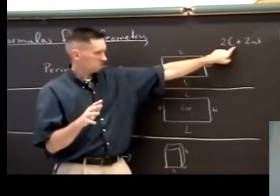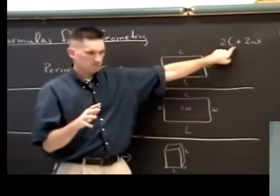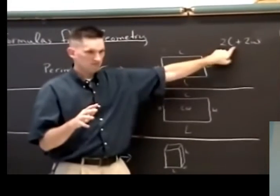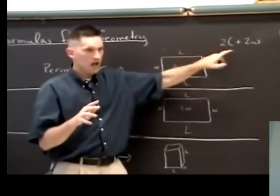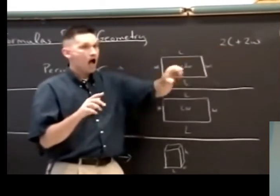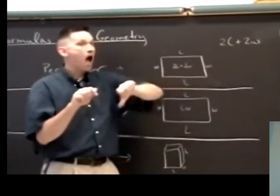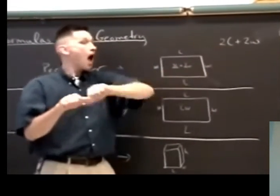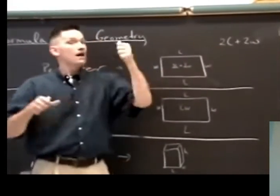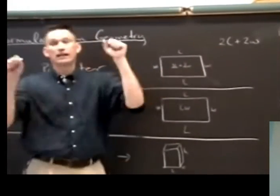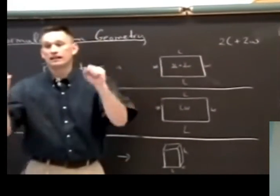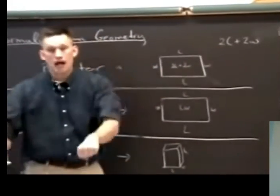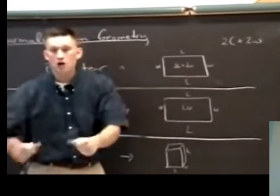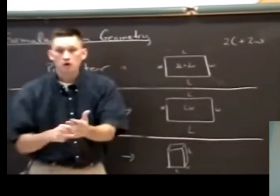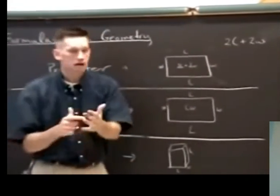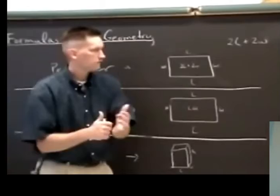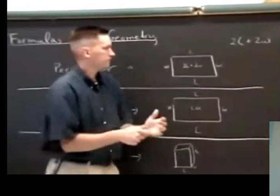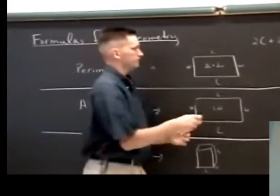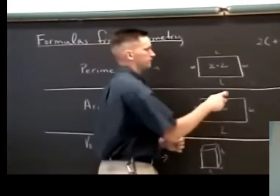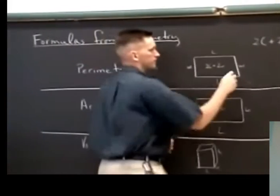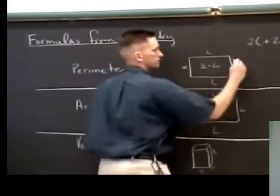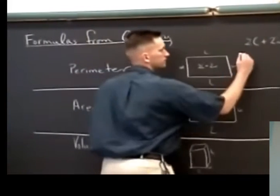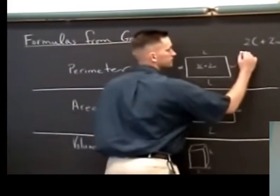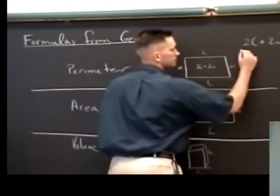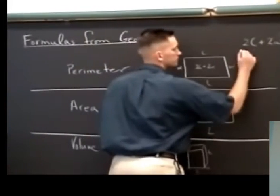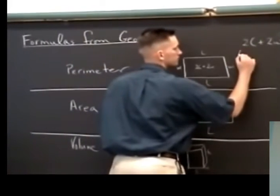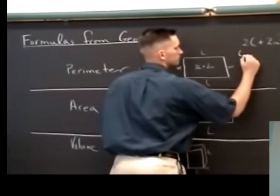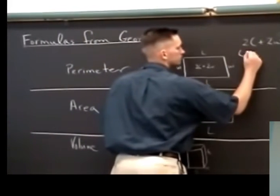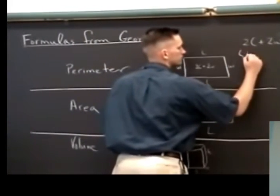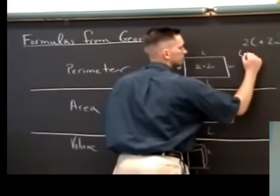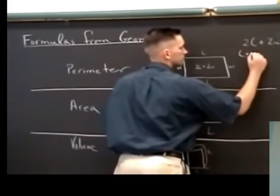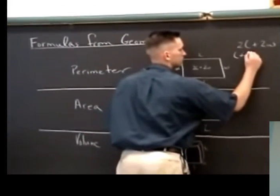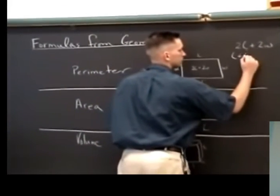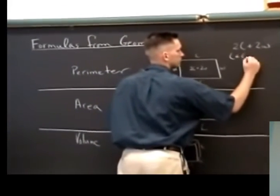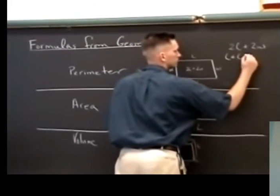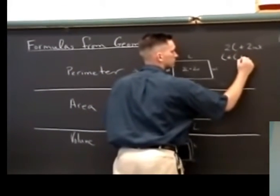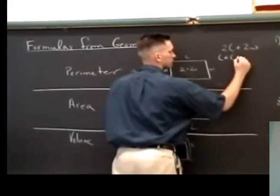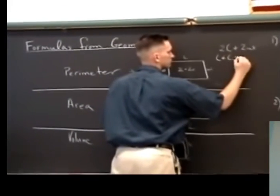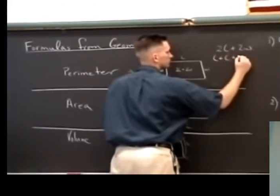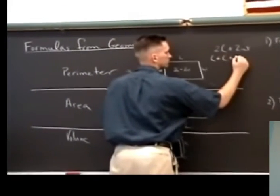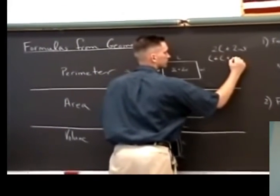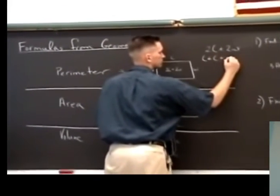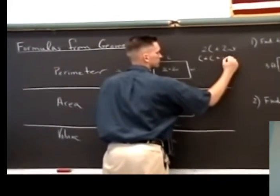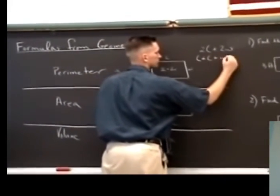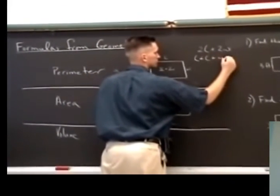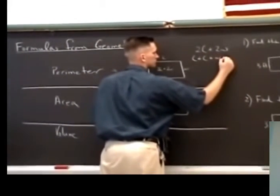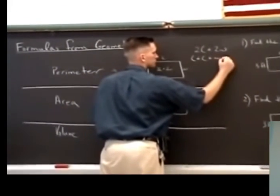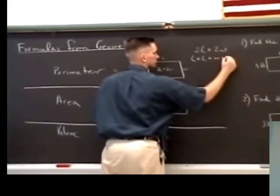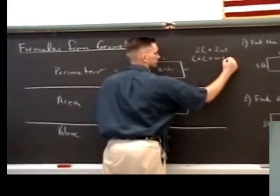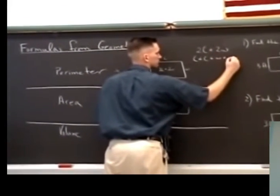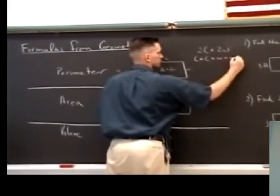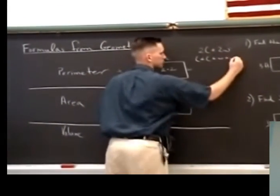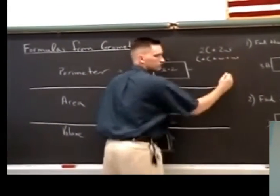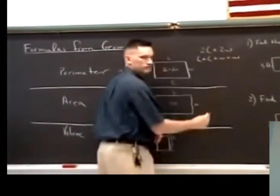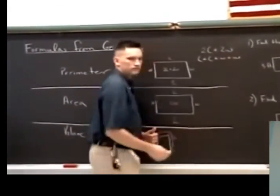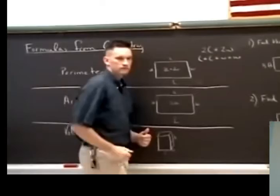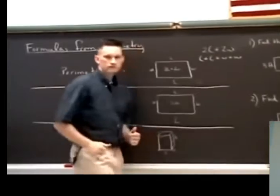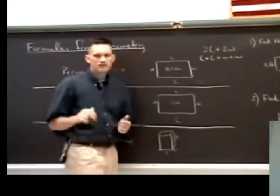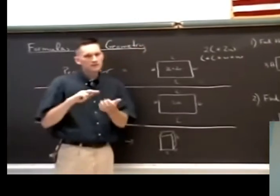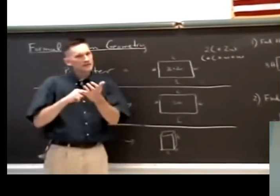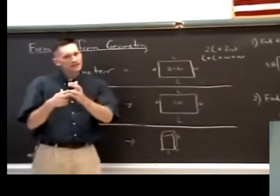something. There's another way to find the perimeter. You would use the length plus the length plus the